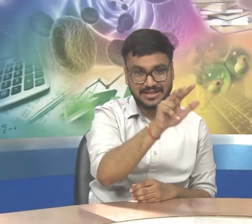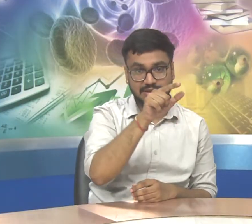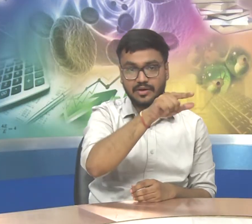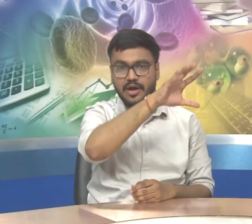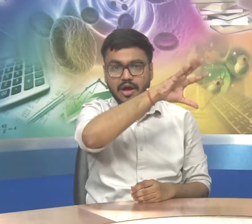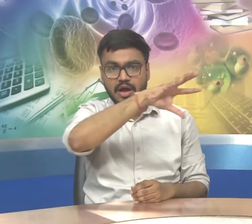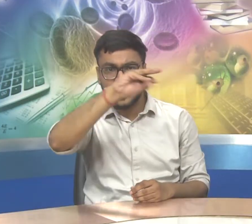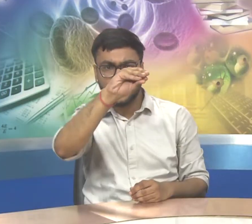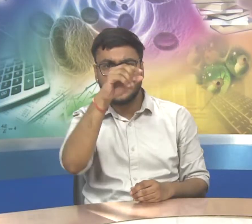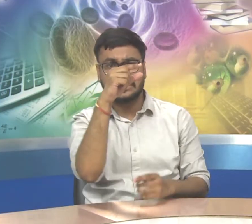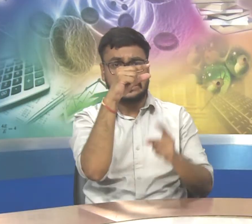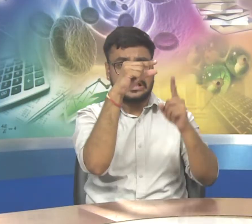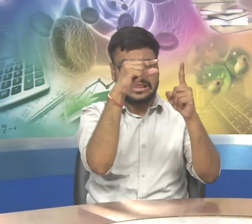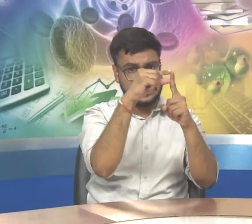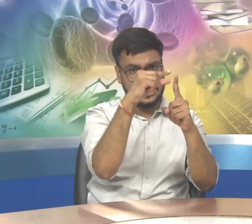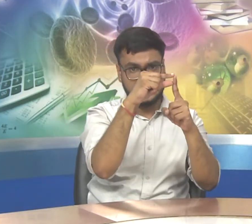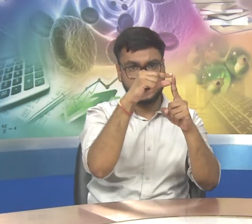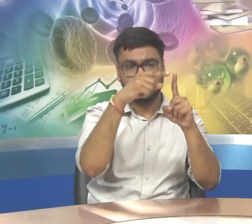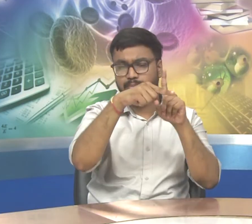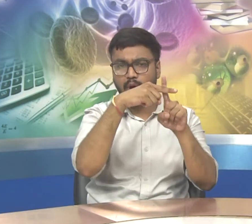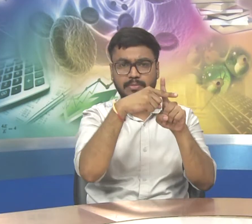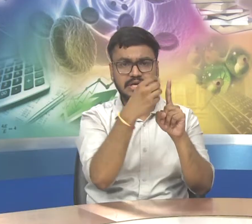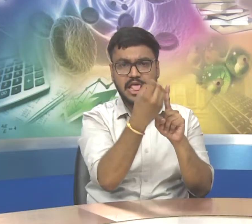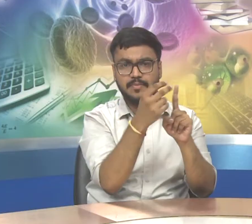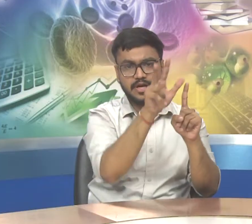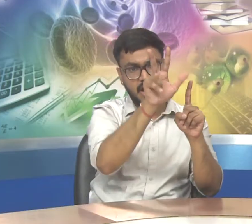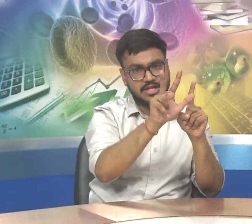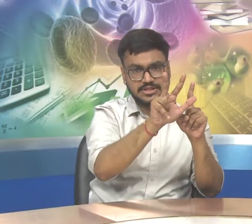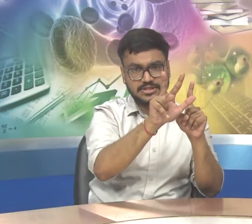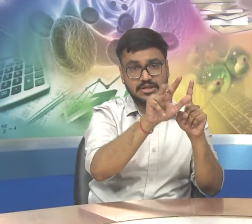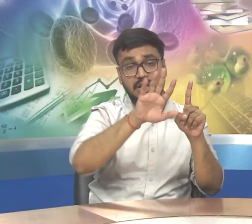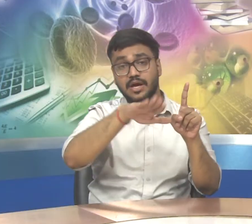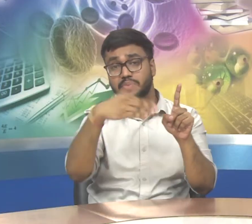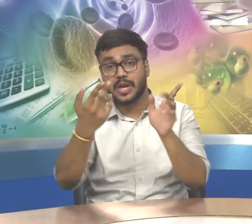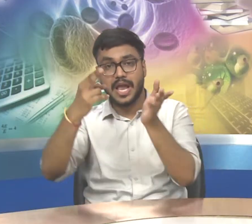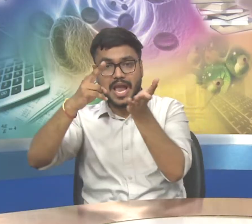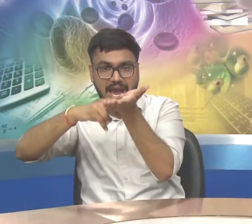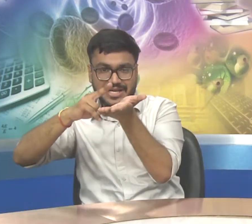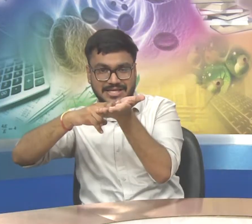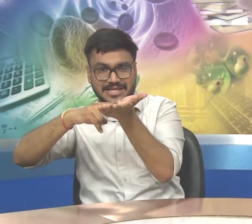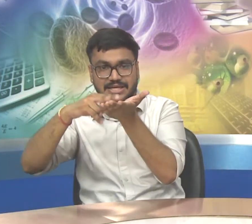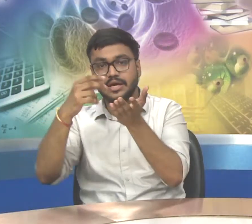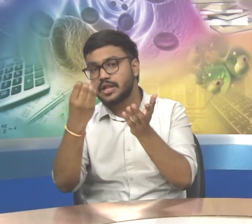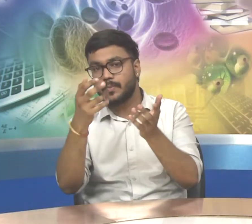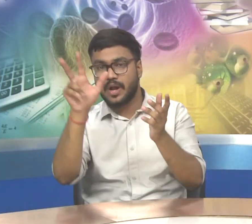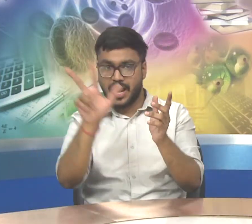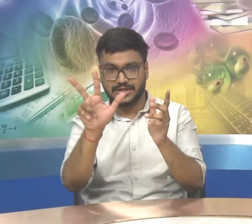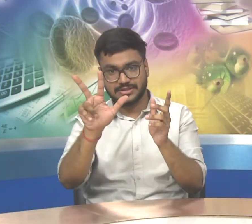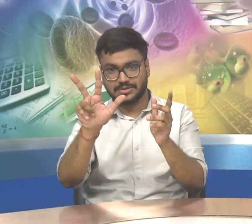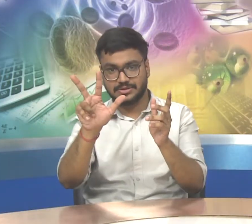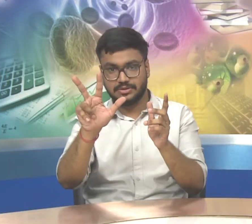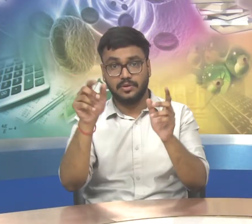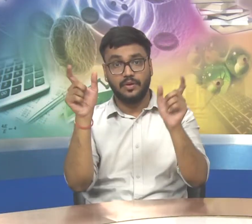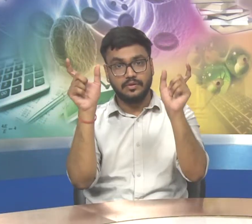which is oxygen with 8 protons and 8 neutrons, then oxygen with 8 protons and 9